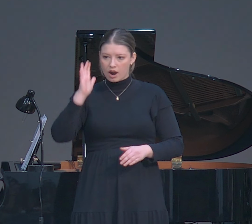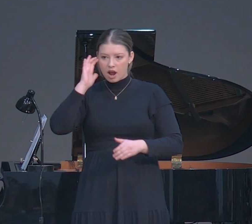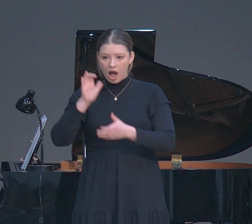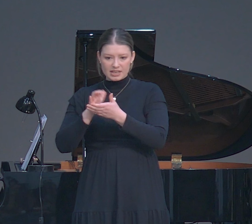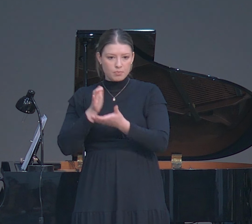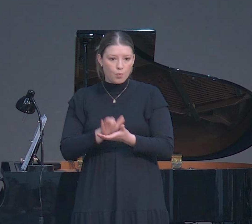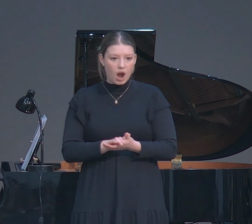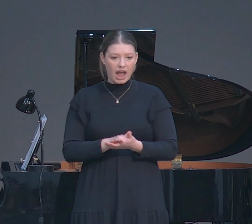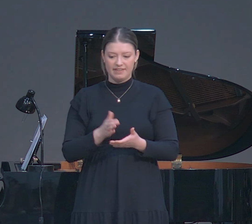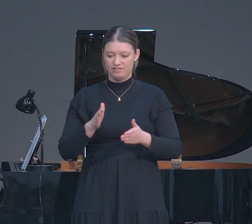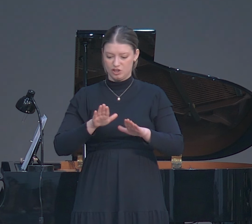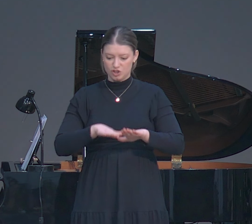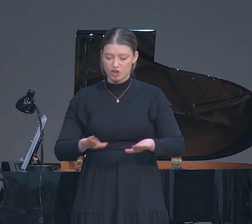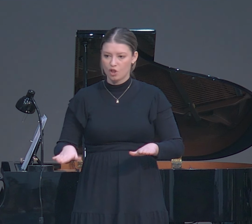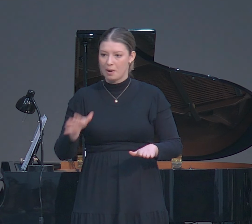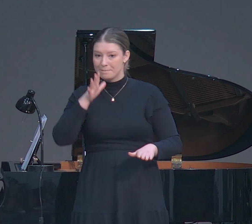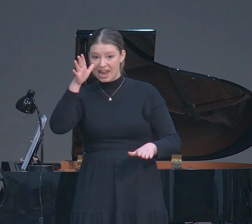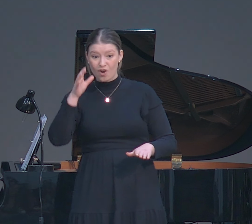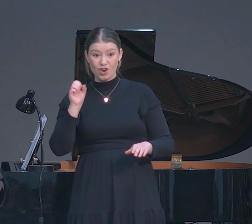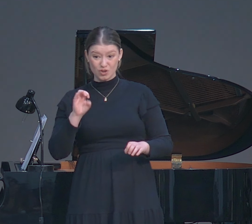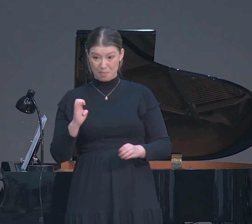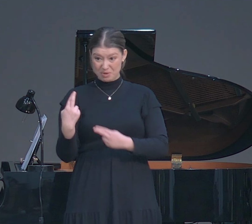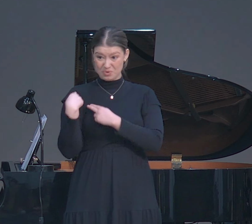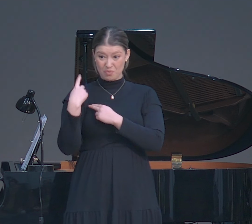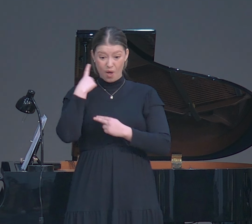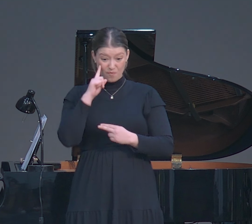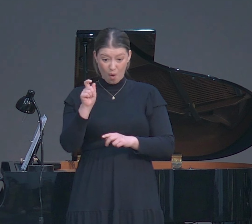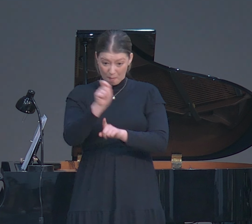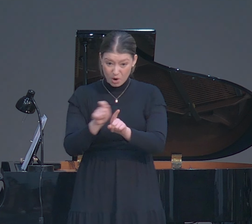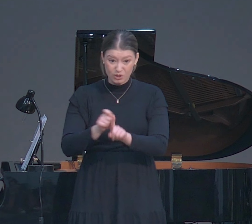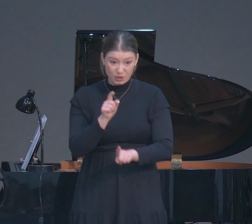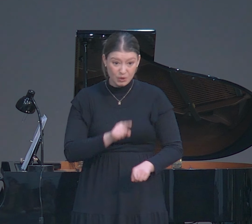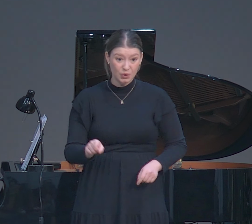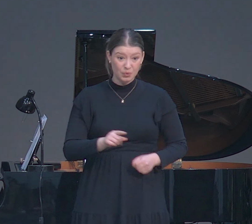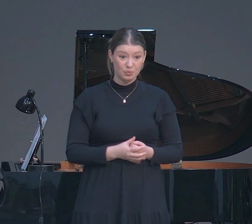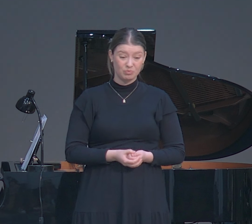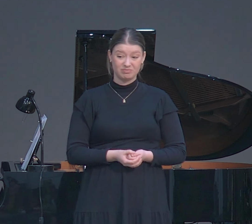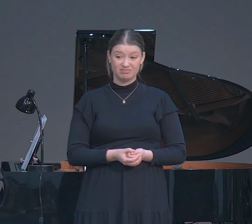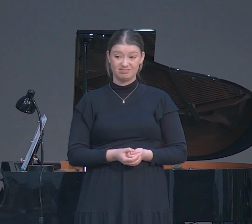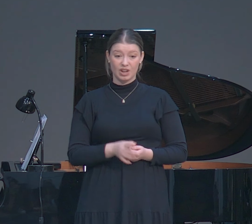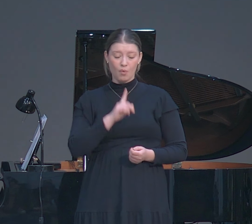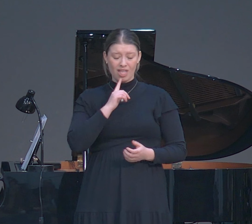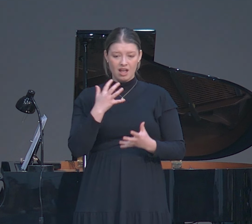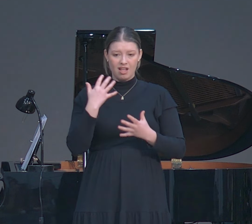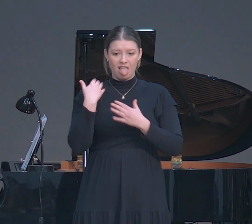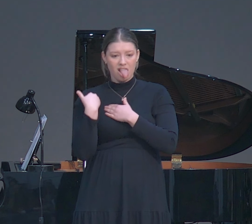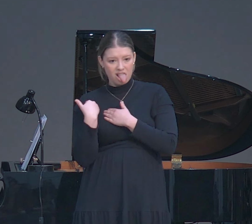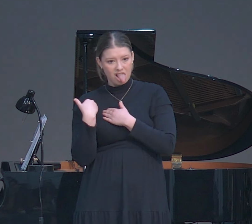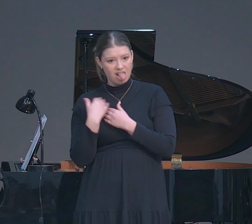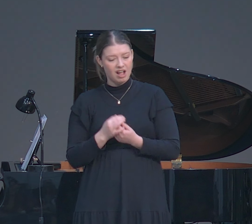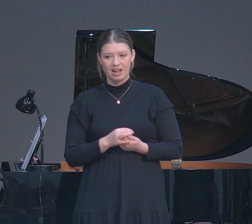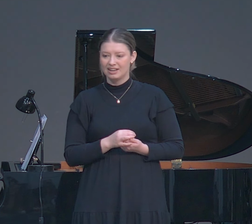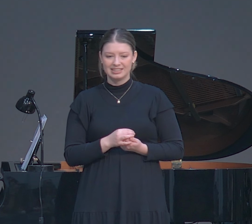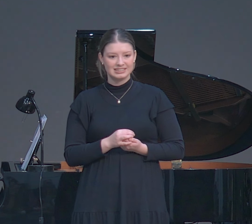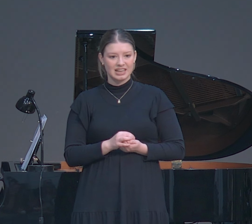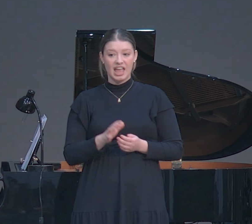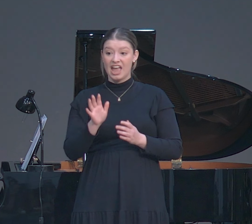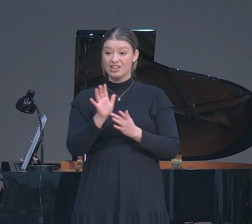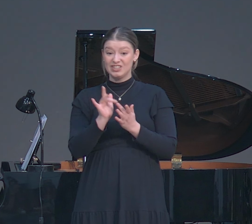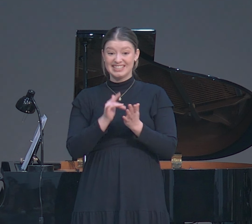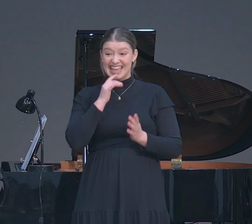spouses, parents will be responsible for persecution. What's so heavy is that Jesus repeatedly says,